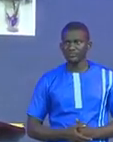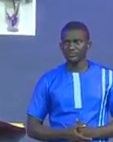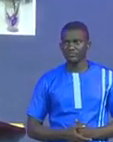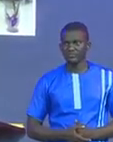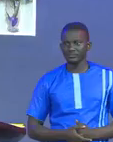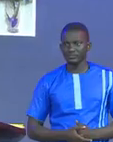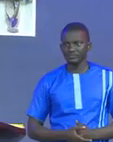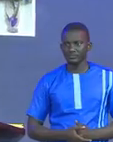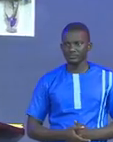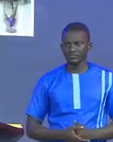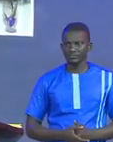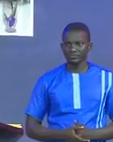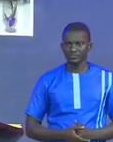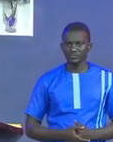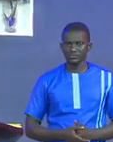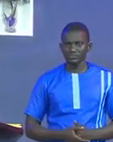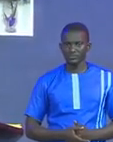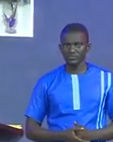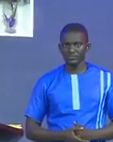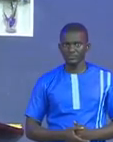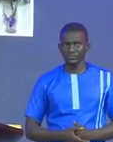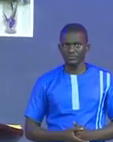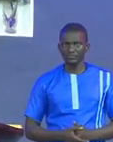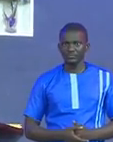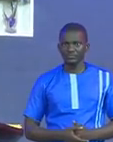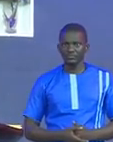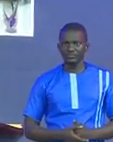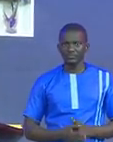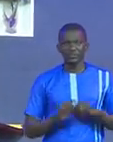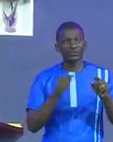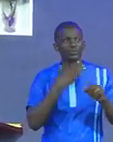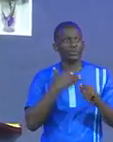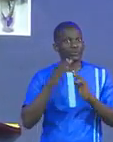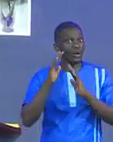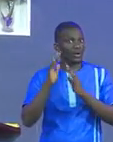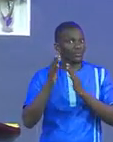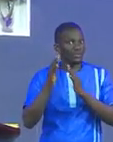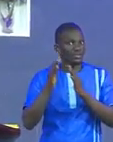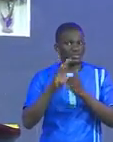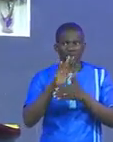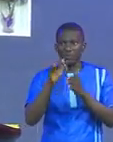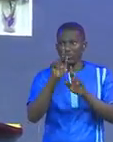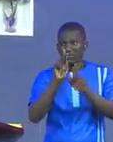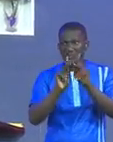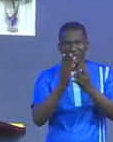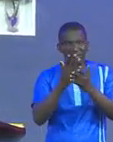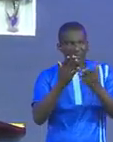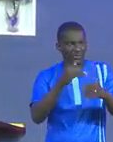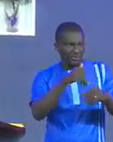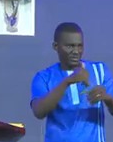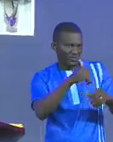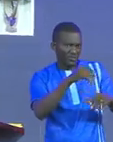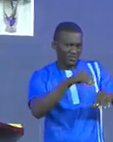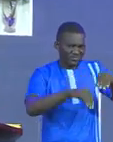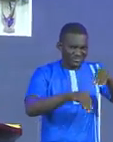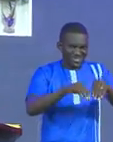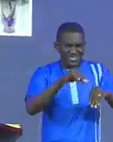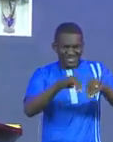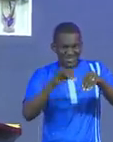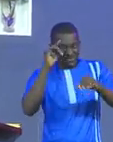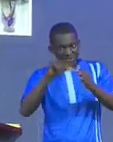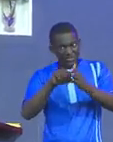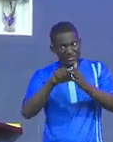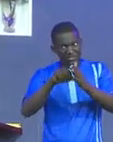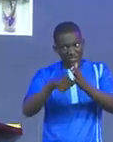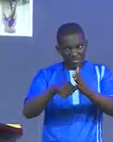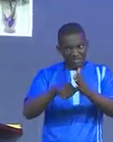travel updates and the fundraising how it is. Twagala okusiima nnyo abantu bonna abeenyigidde mu kuwaayo ku lw'ensonga eno. We